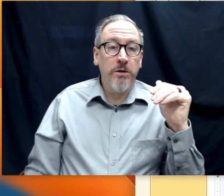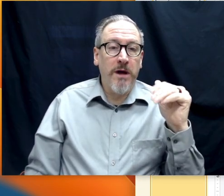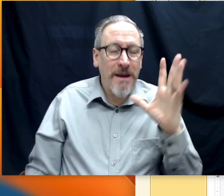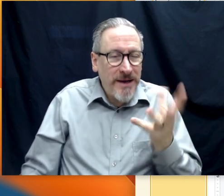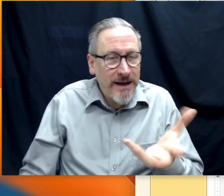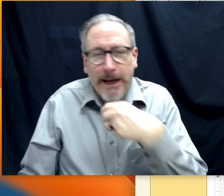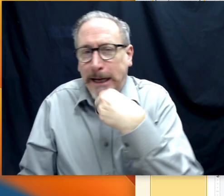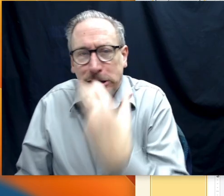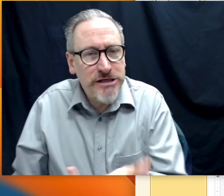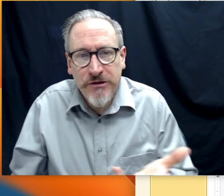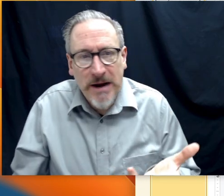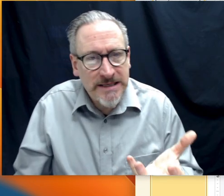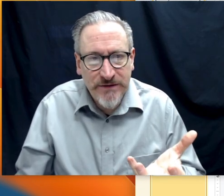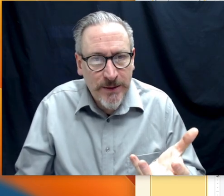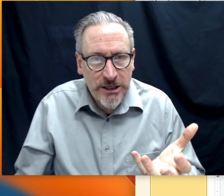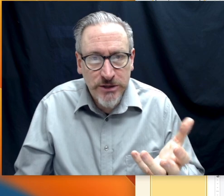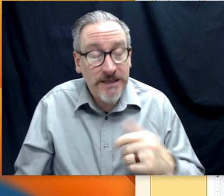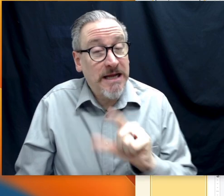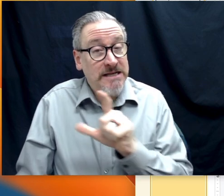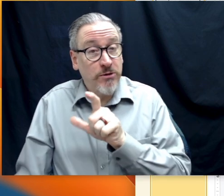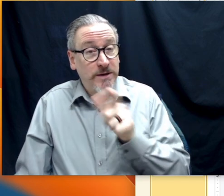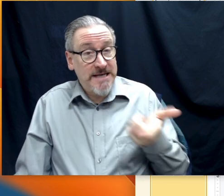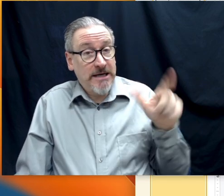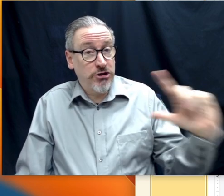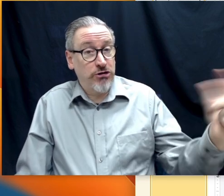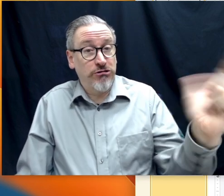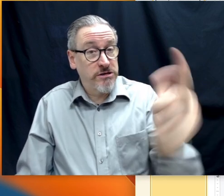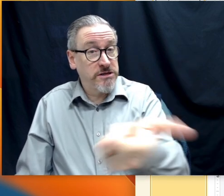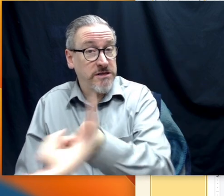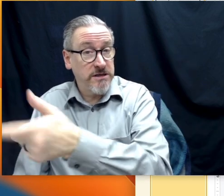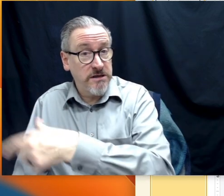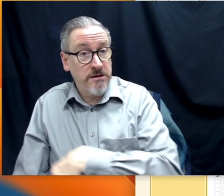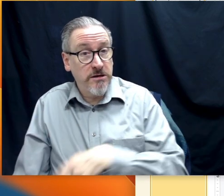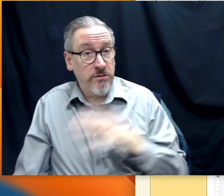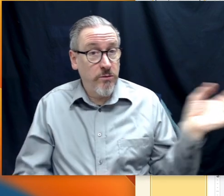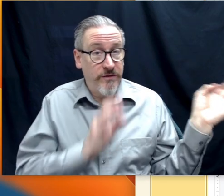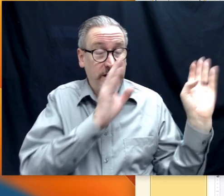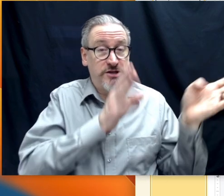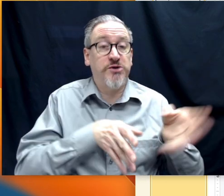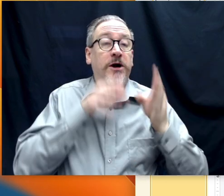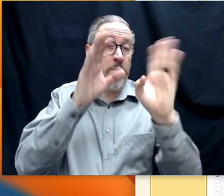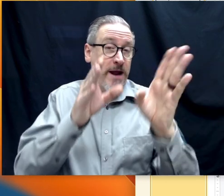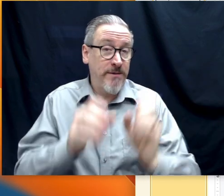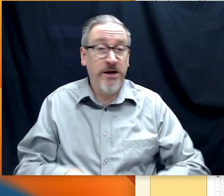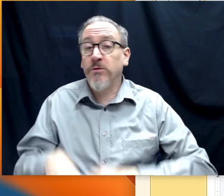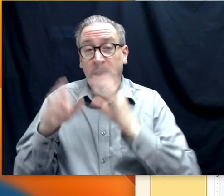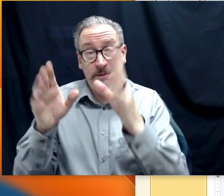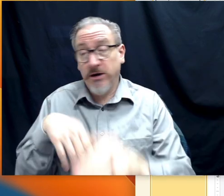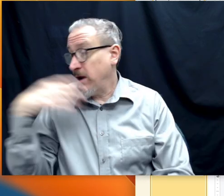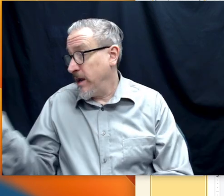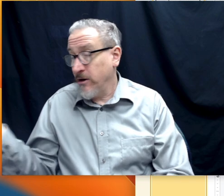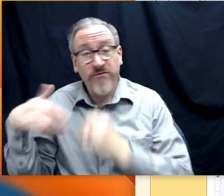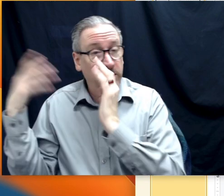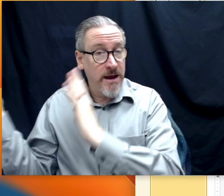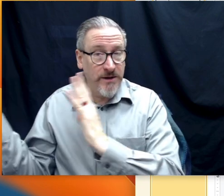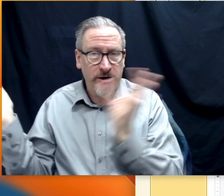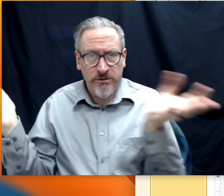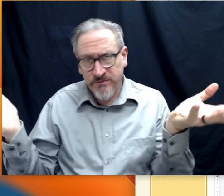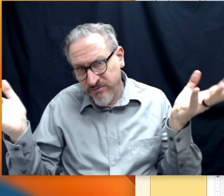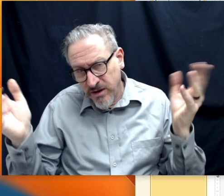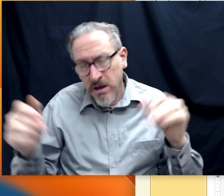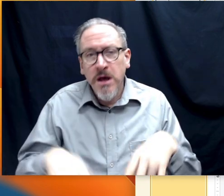So, I mean, here's another activity we could do in class where we take turns with each square. What happened here? What happened here? Hand off. What